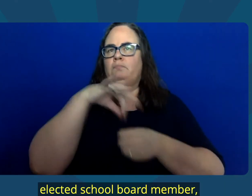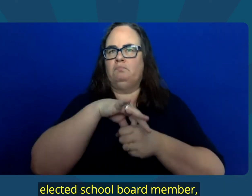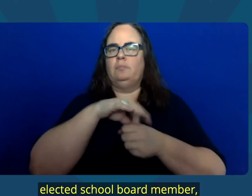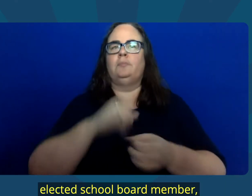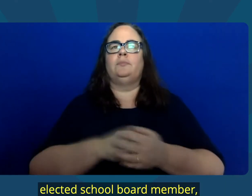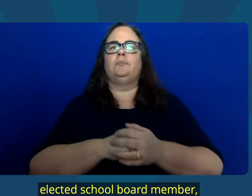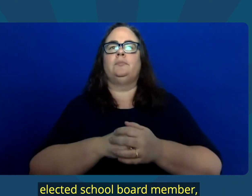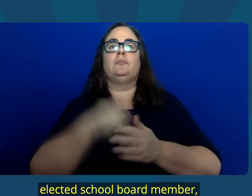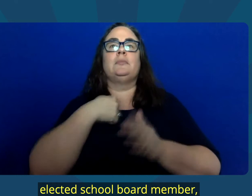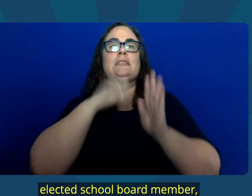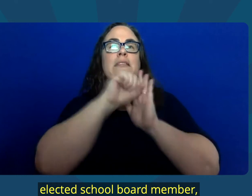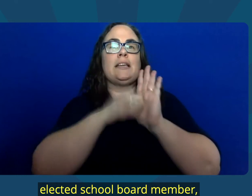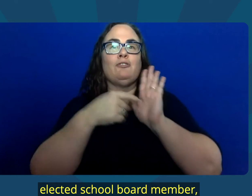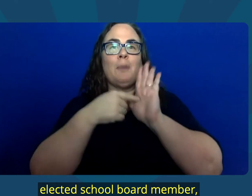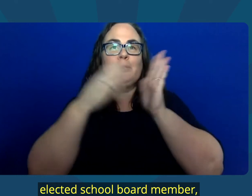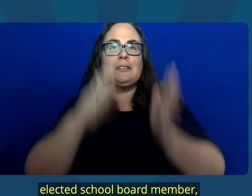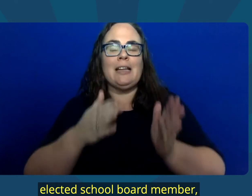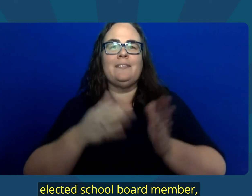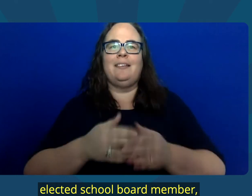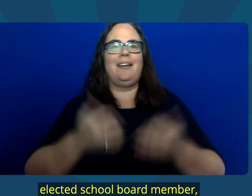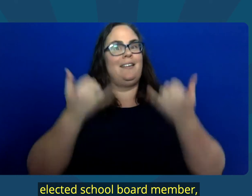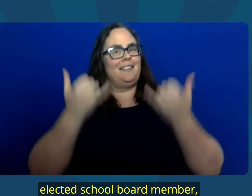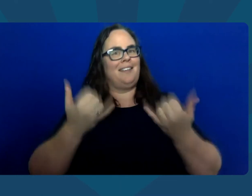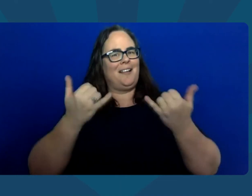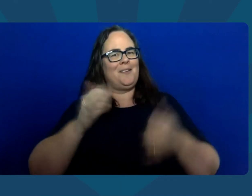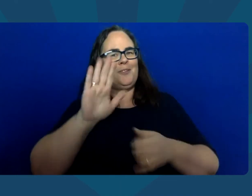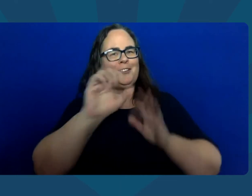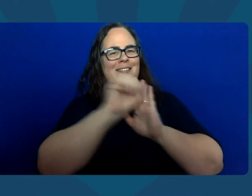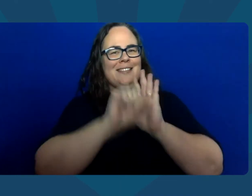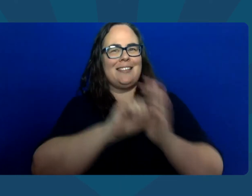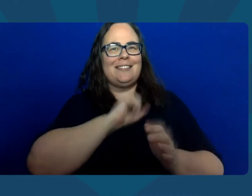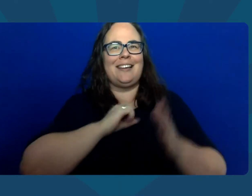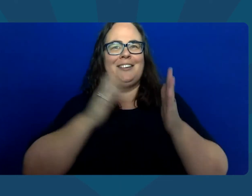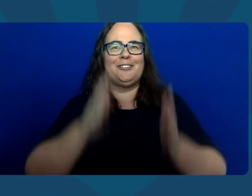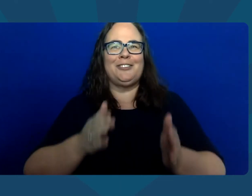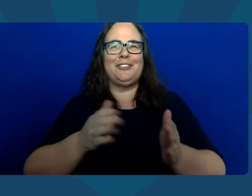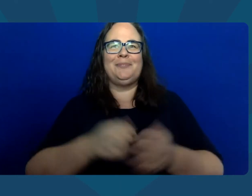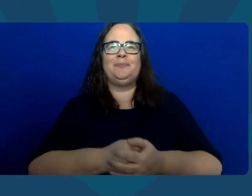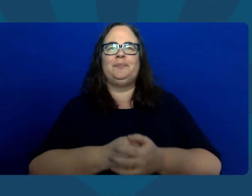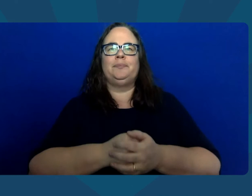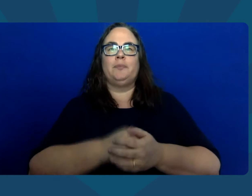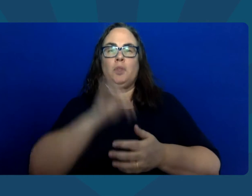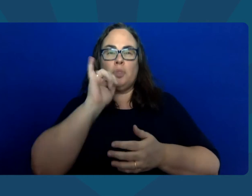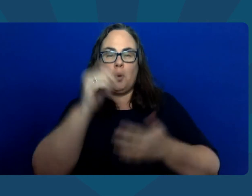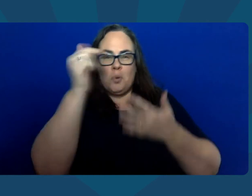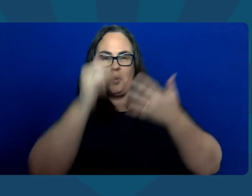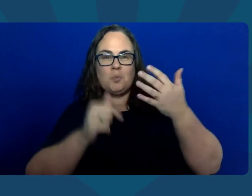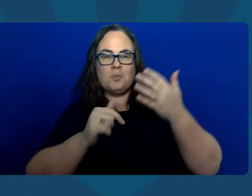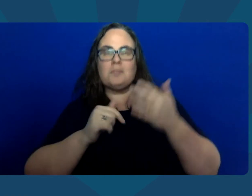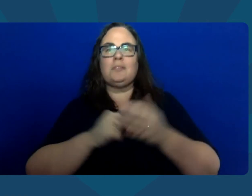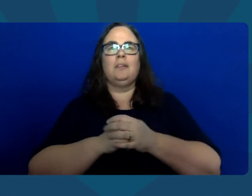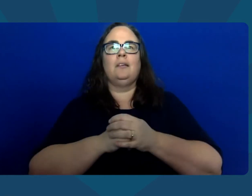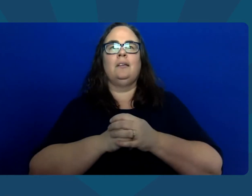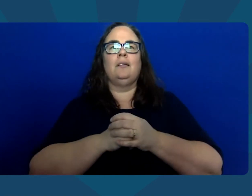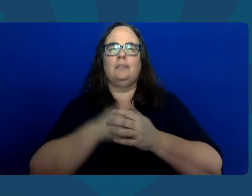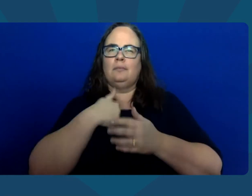member, state representative, and now as your state senator.